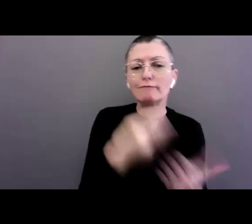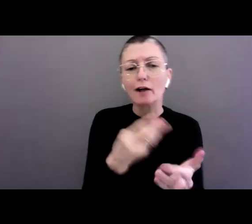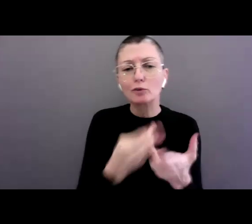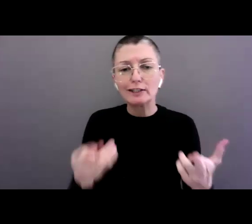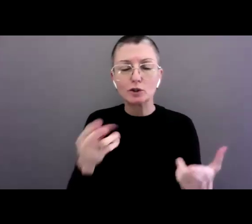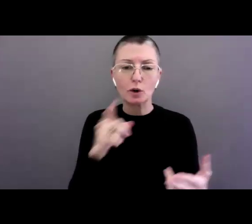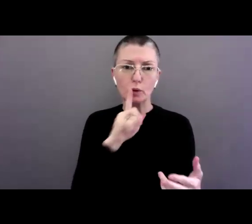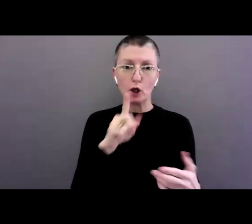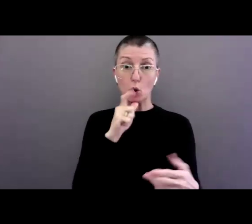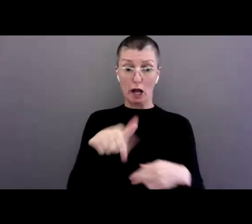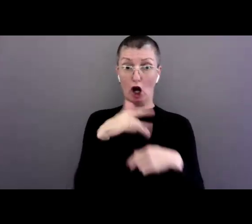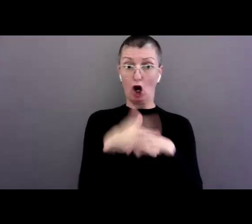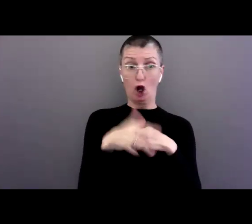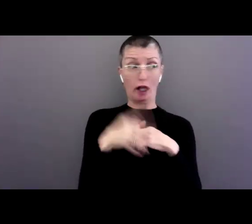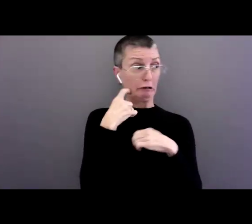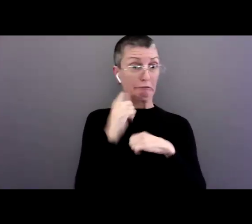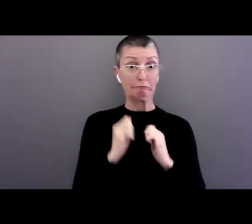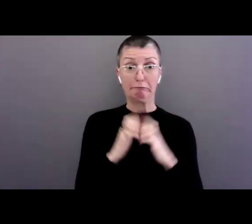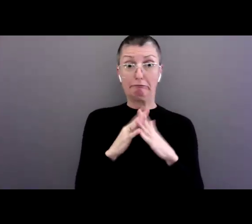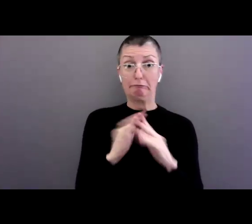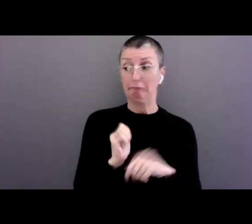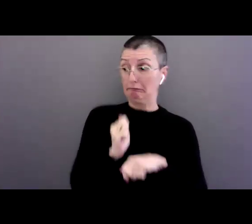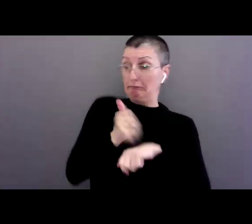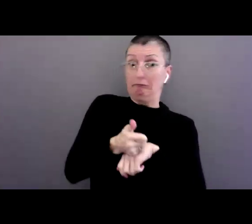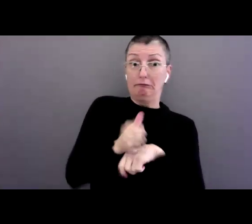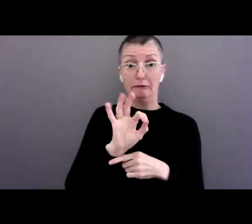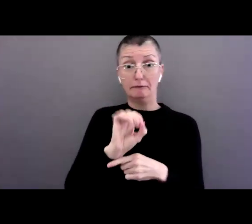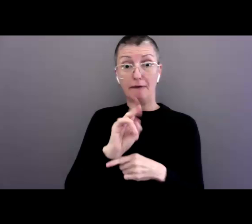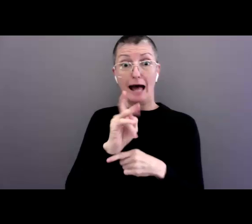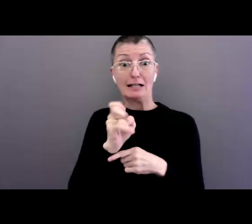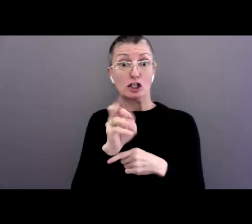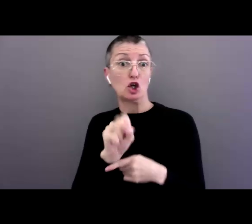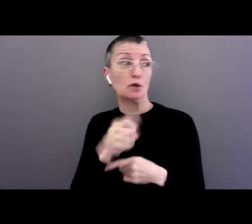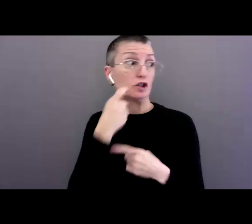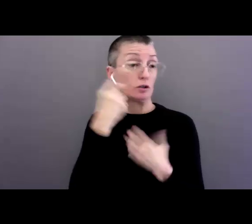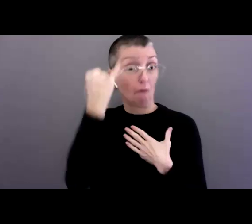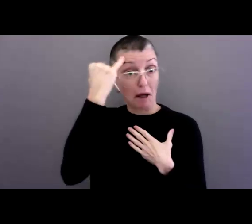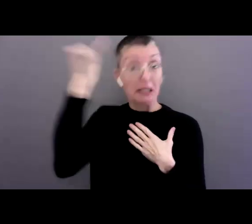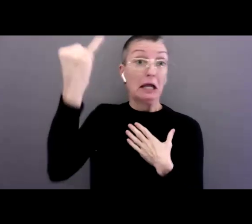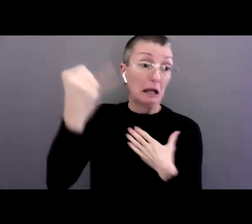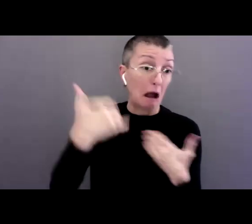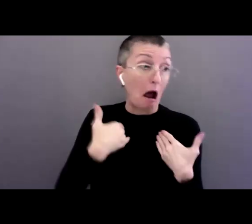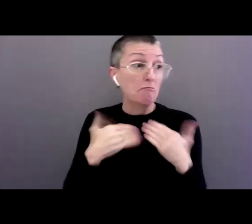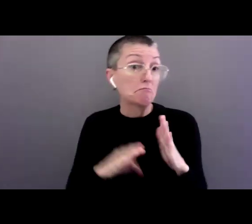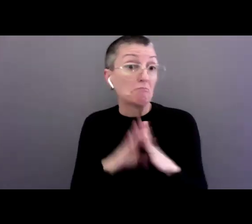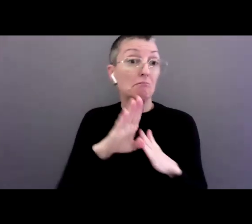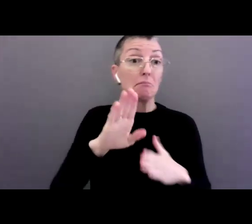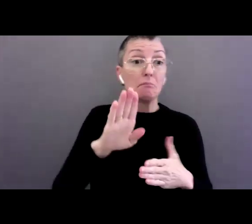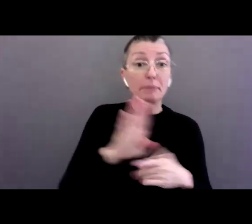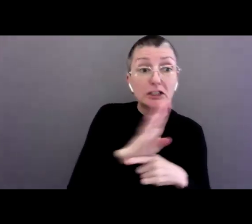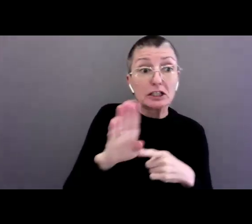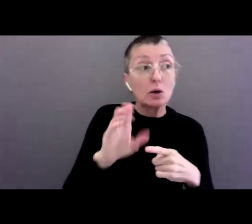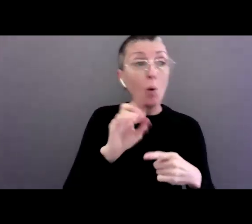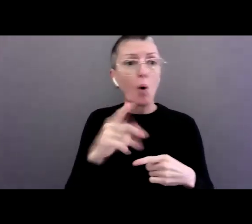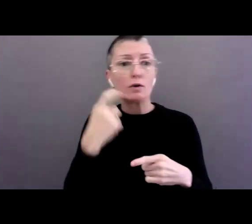early stage founders who are just getting started on their idea or maybe have just recently launched and just kind of need a